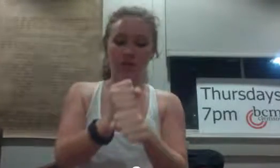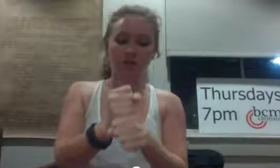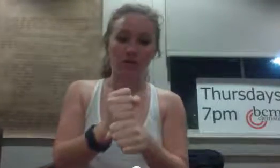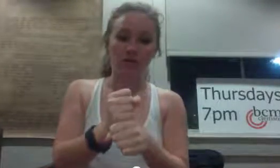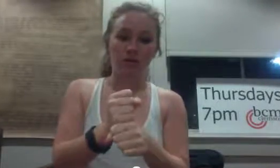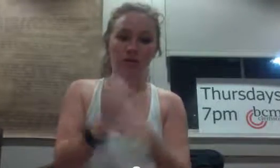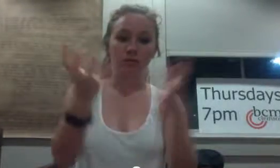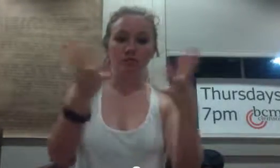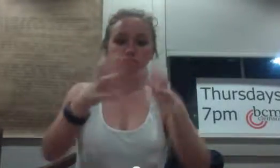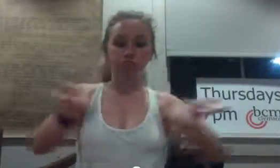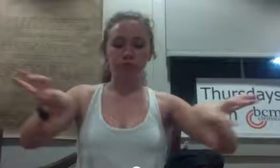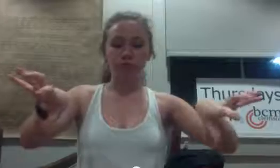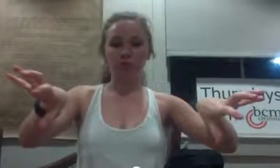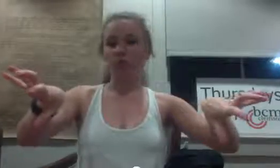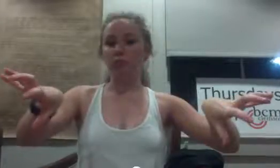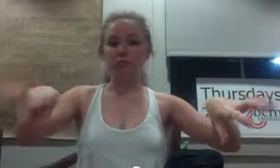After a law was made that